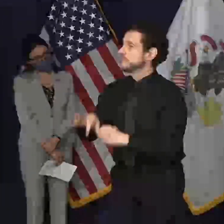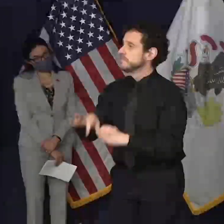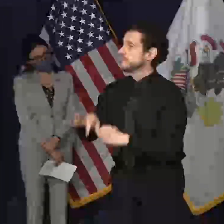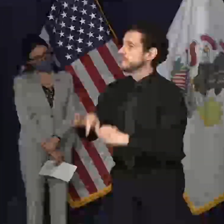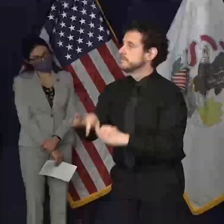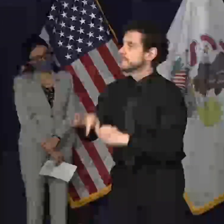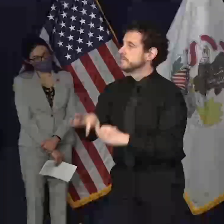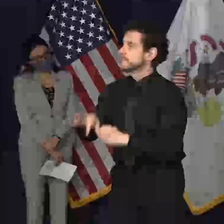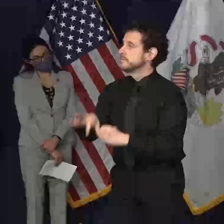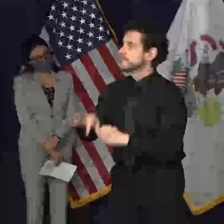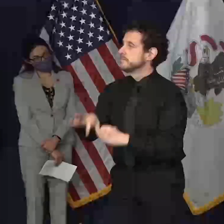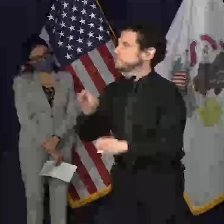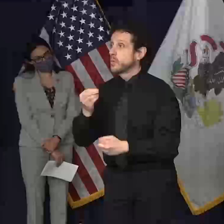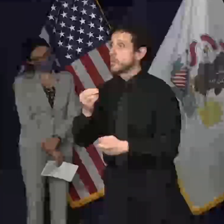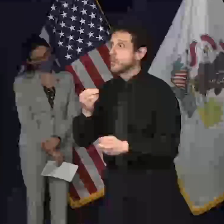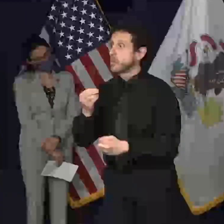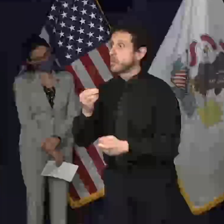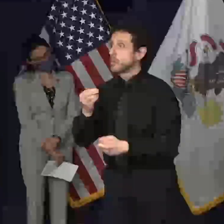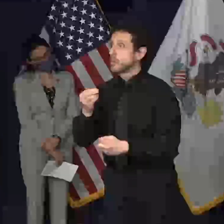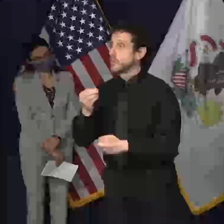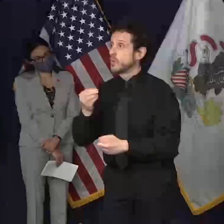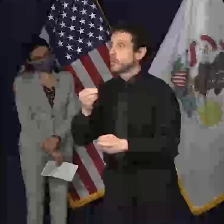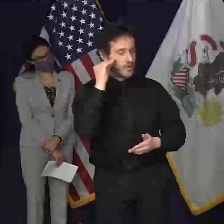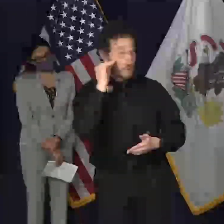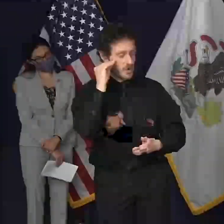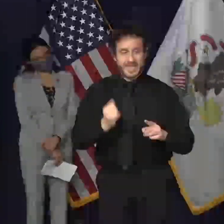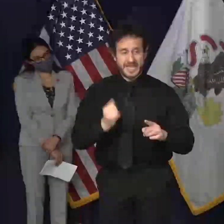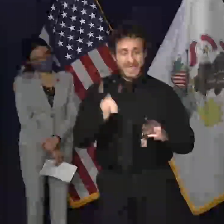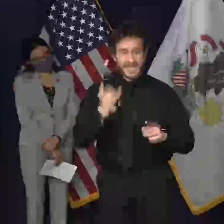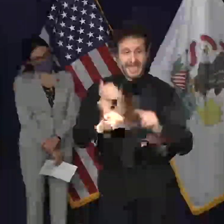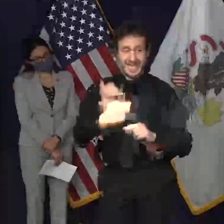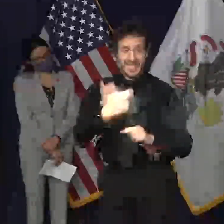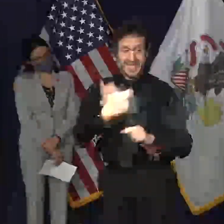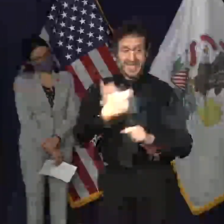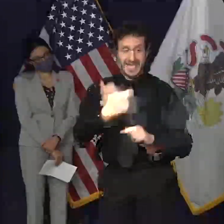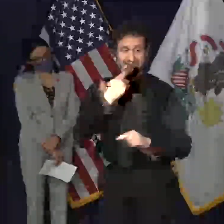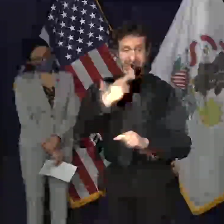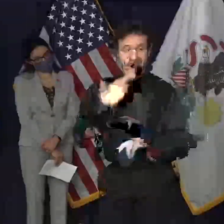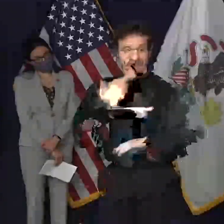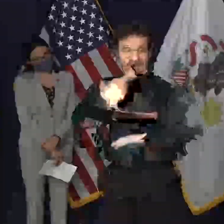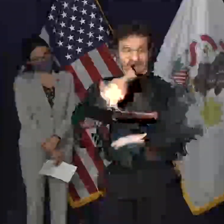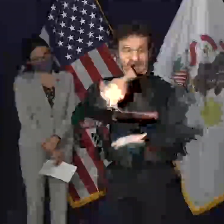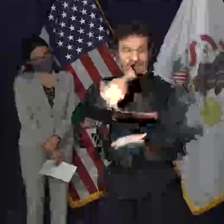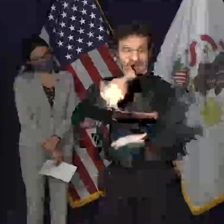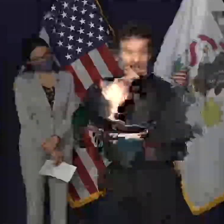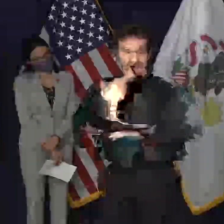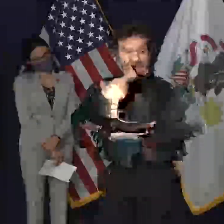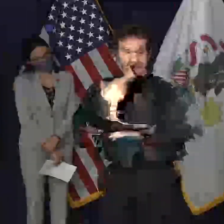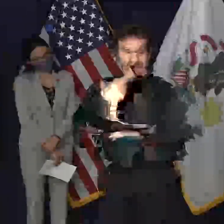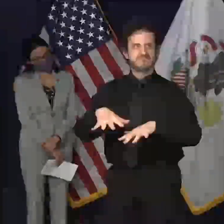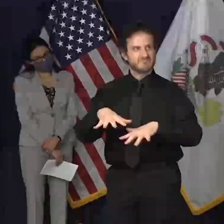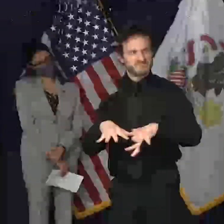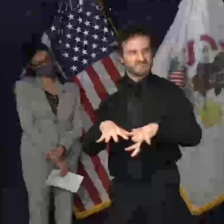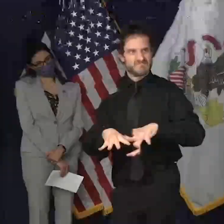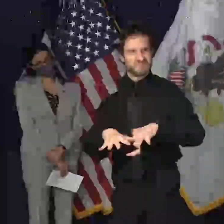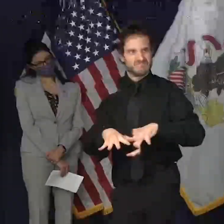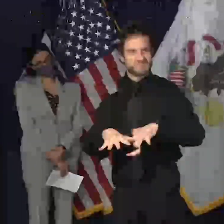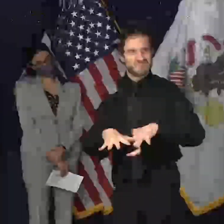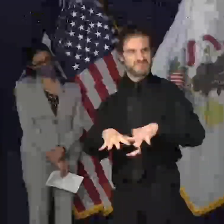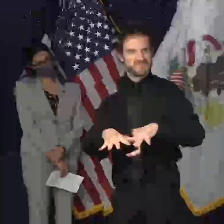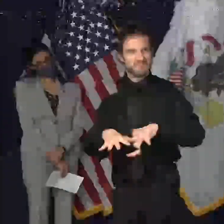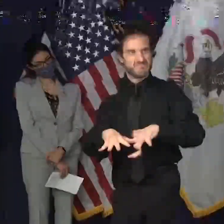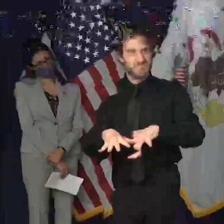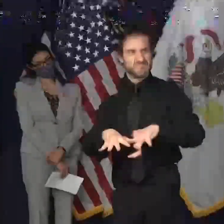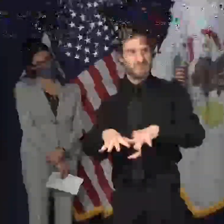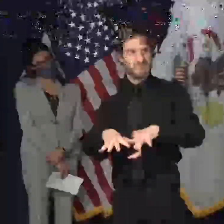delivery to the home, those are all things that have been considered acceptable by the experts. From